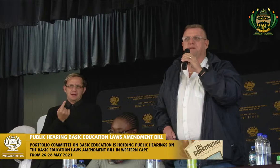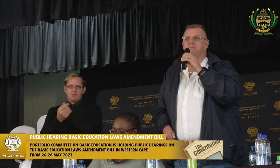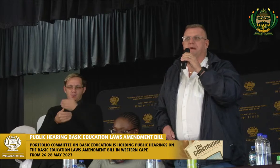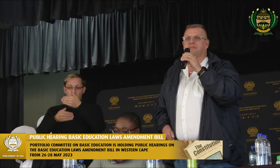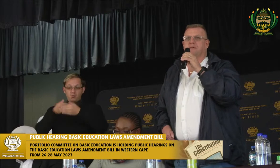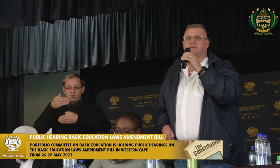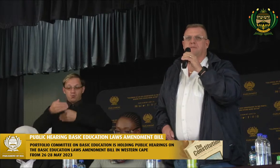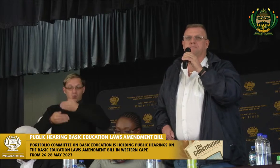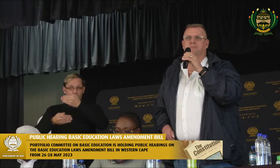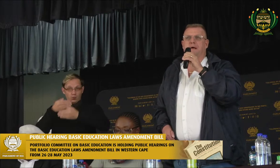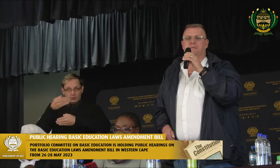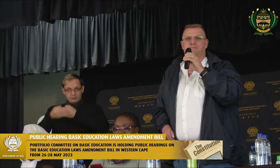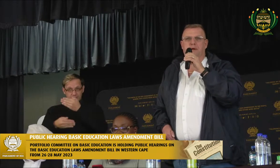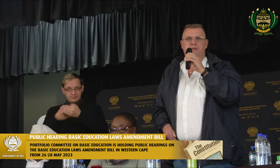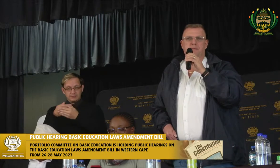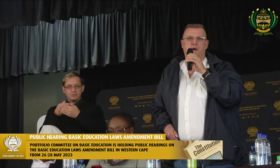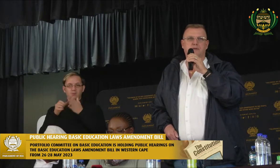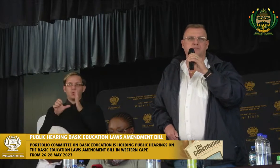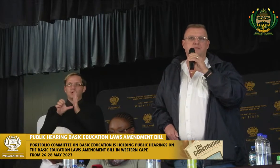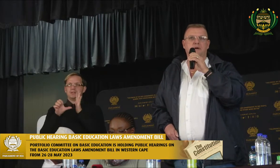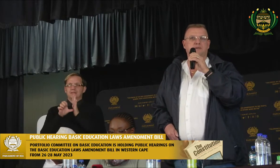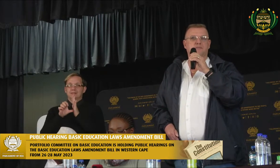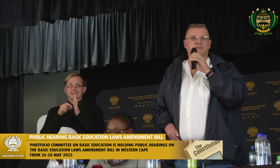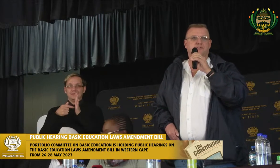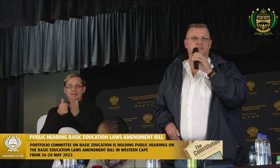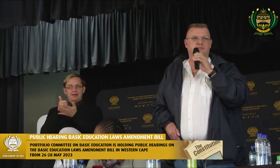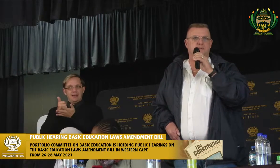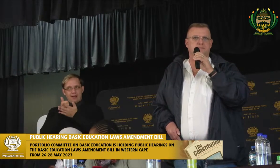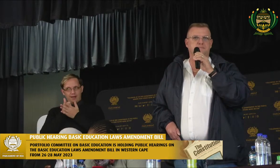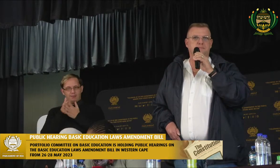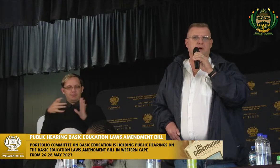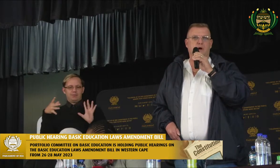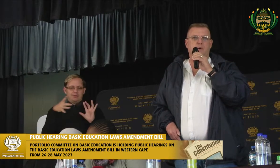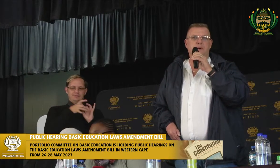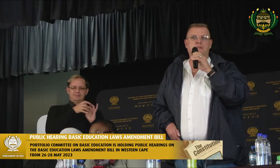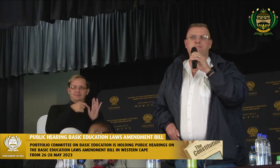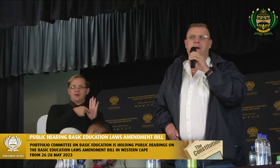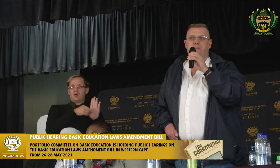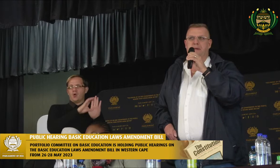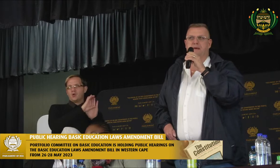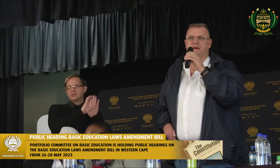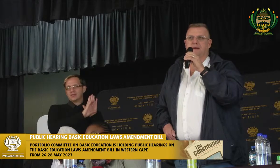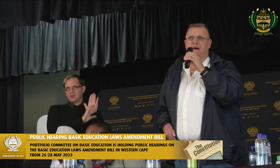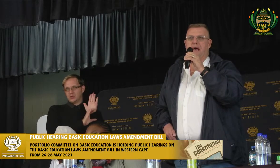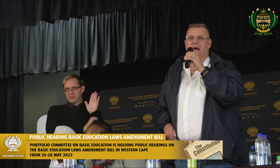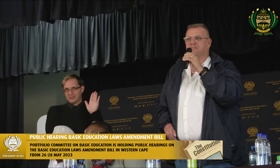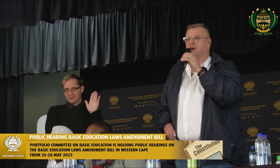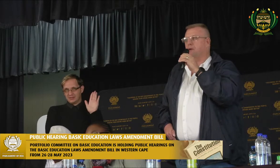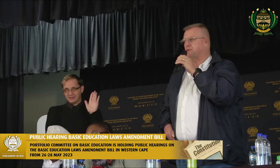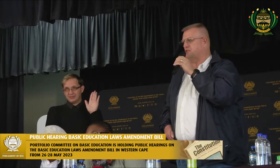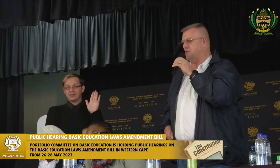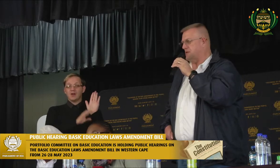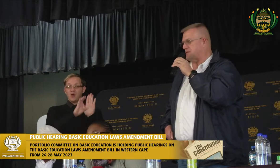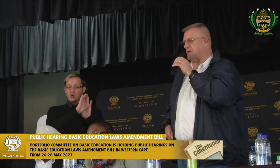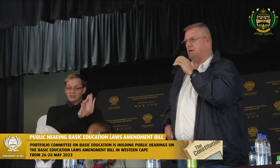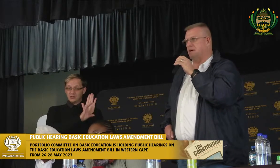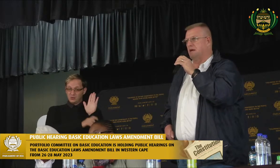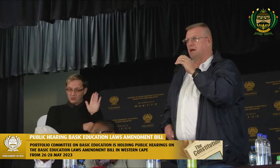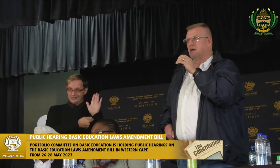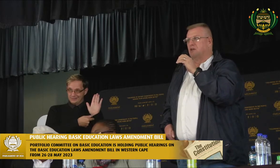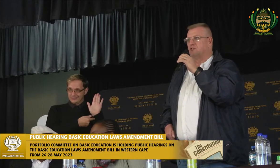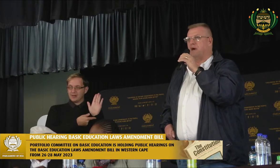the fundamental building blocks of our Constitution, where the public has the